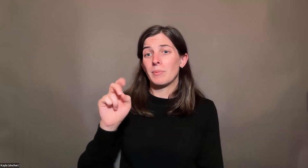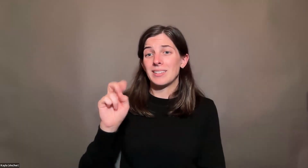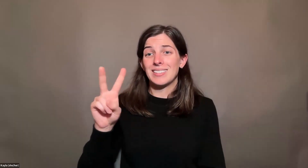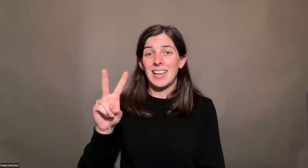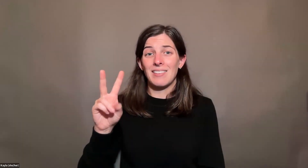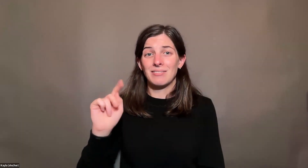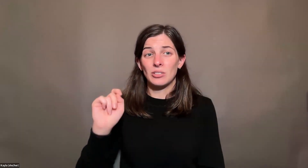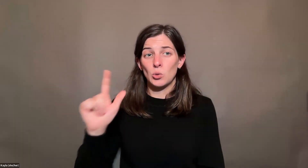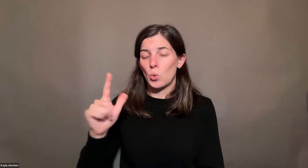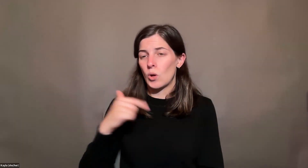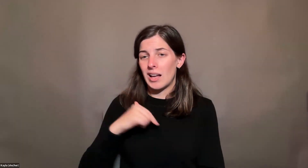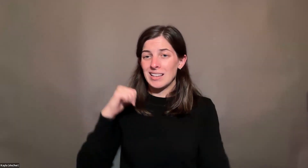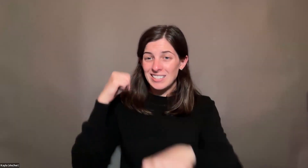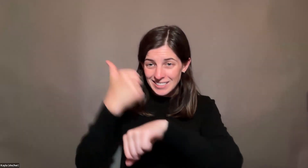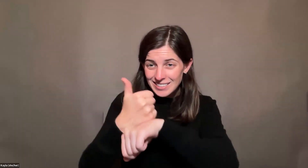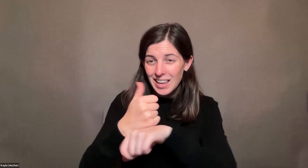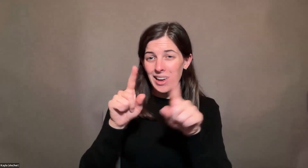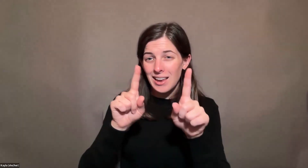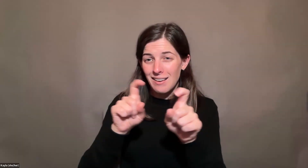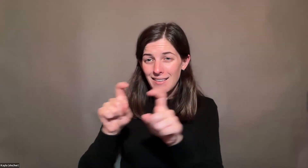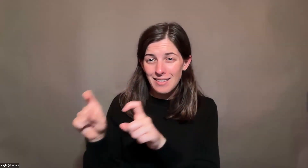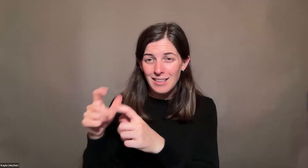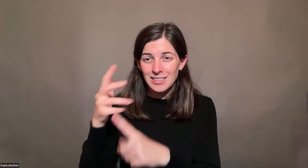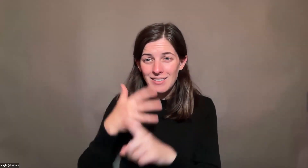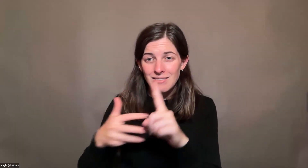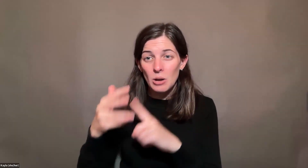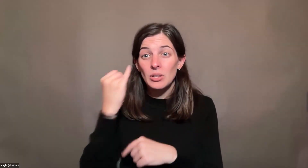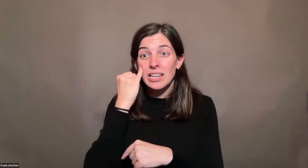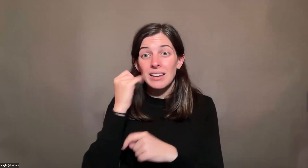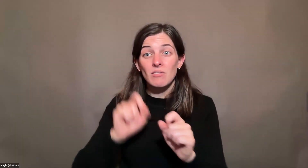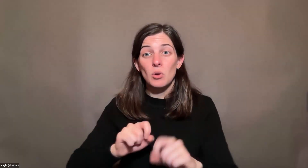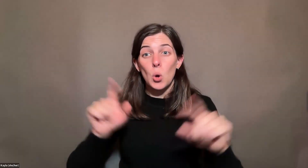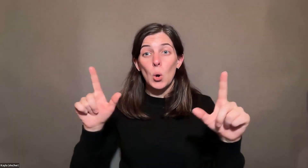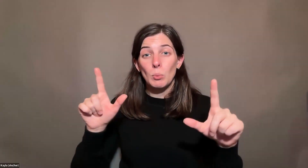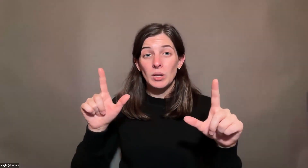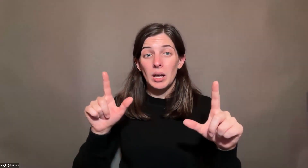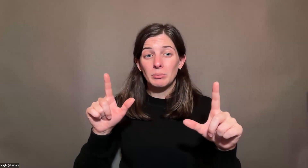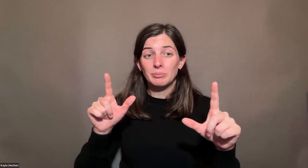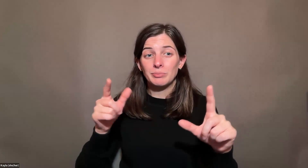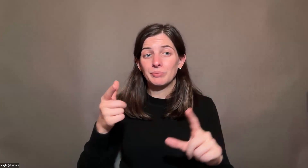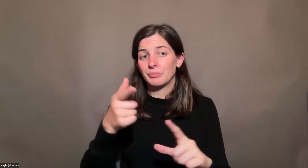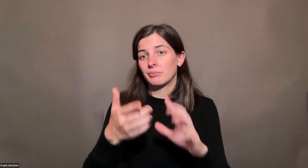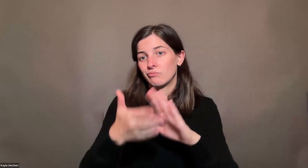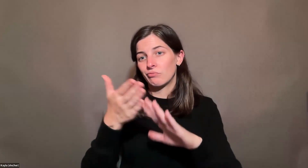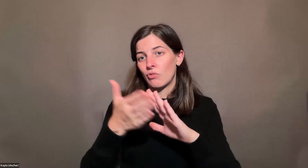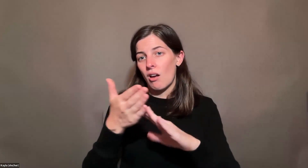environment here. So if I open npm run just as a